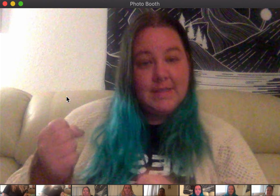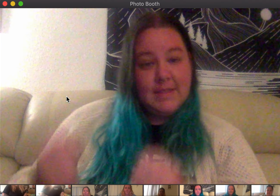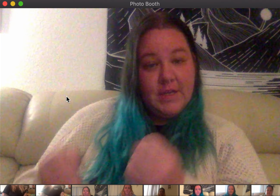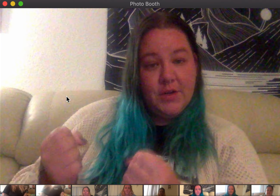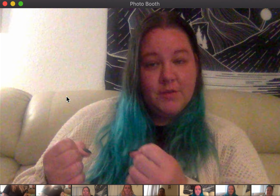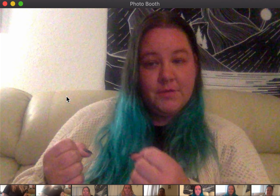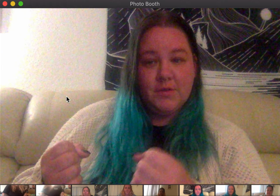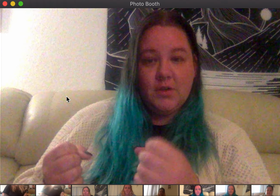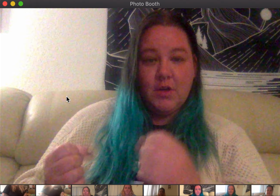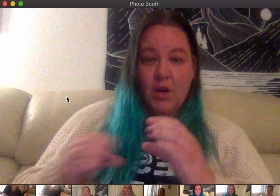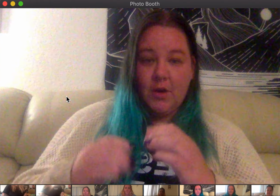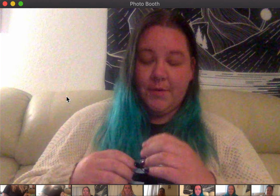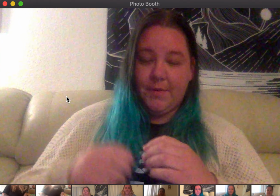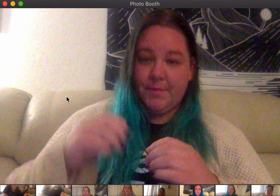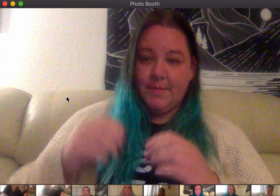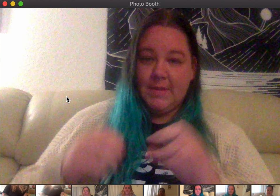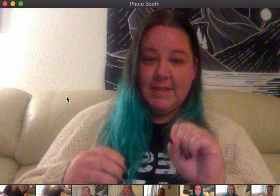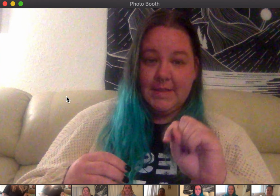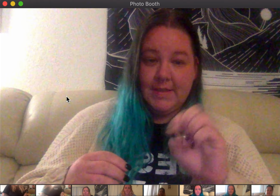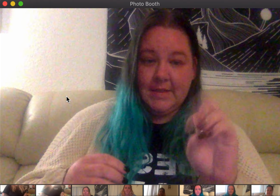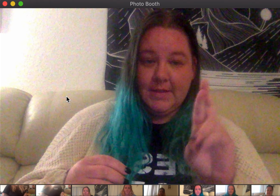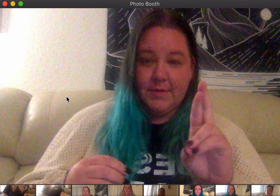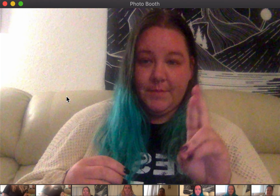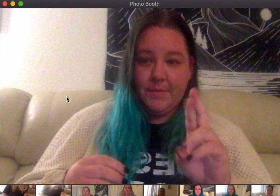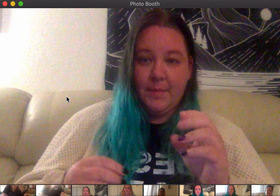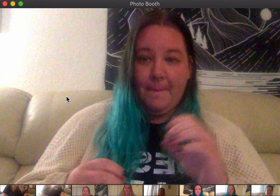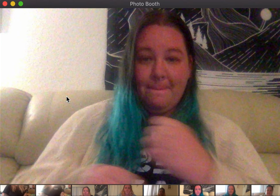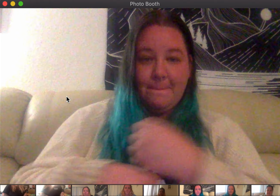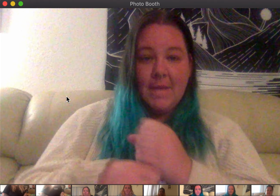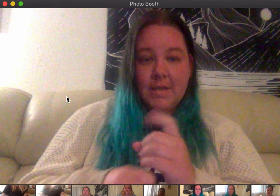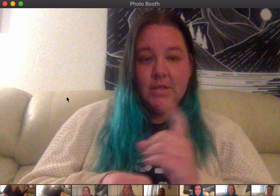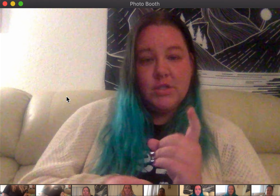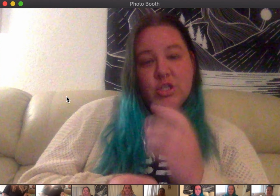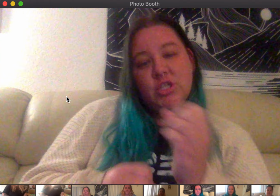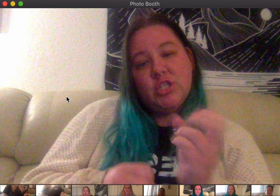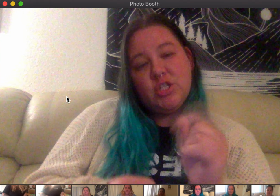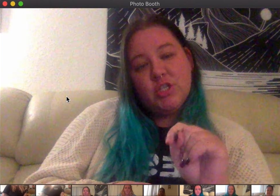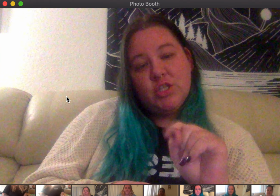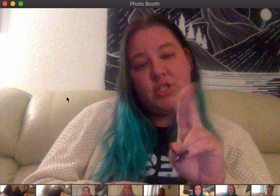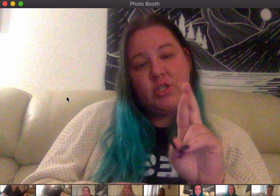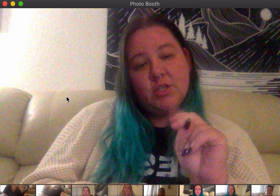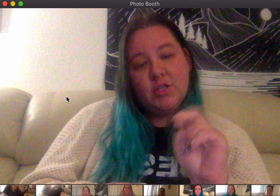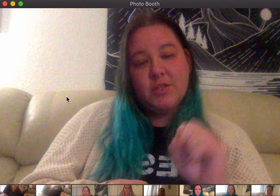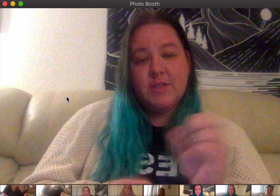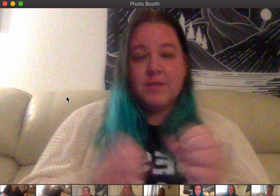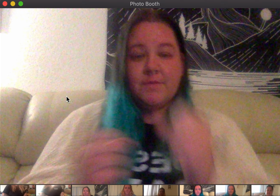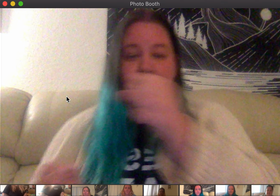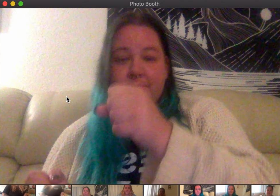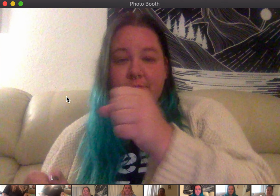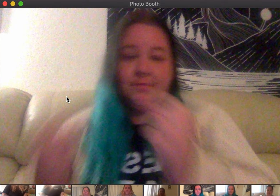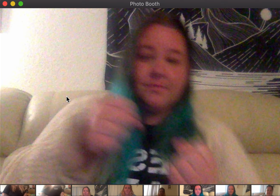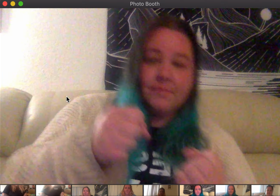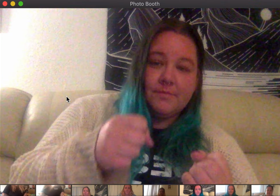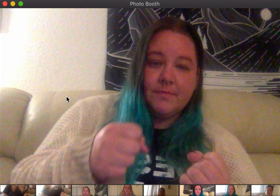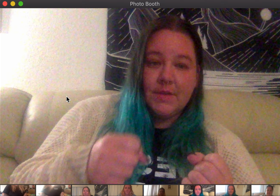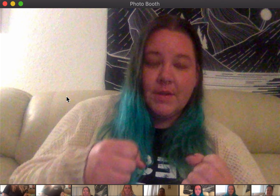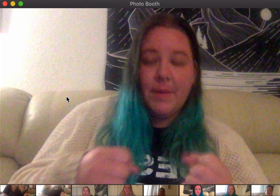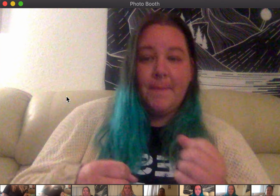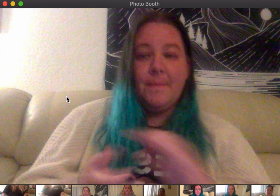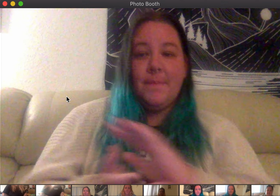there for safety, but he'd let us steer, make turns, everything. And once we got comfortable with that,